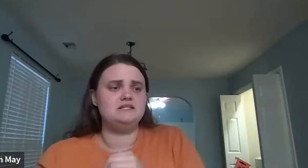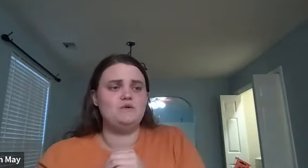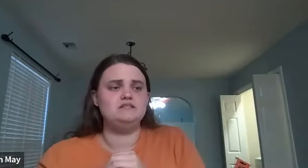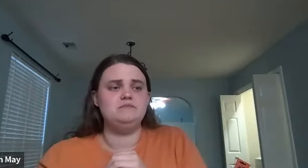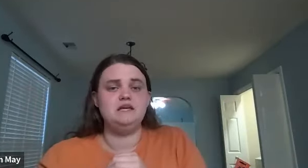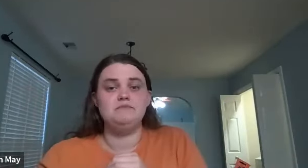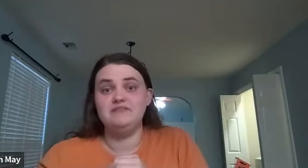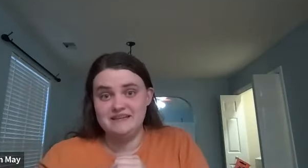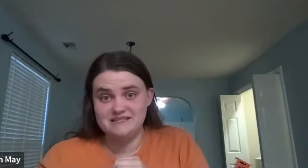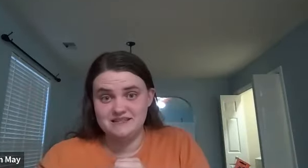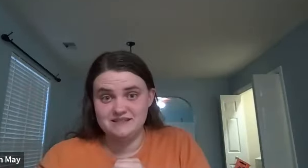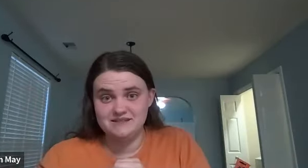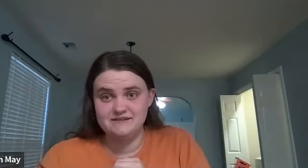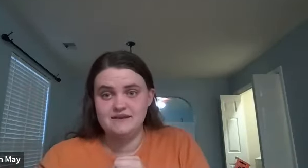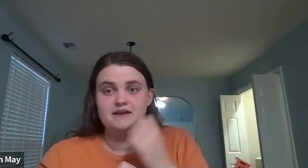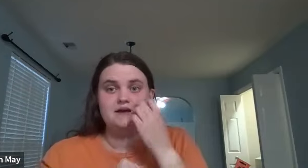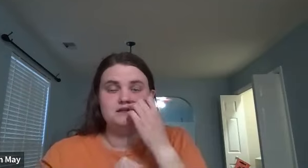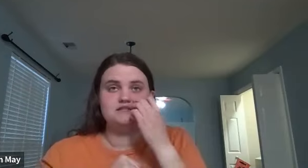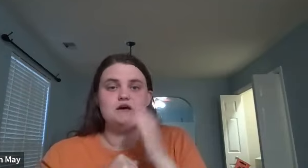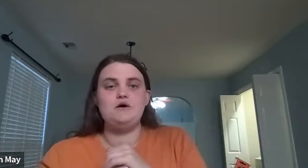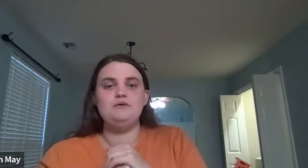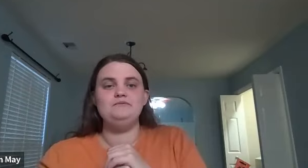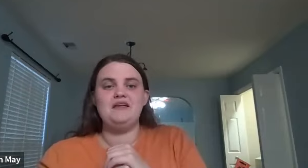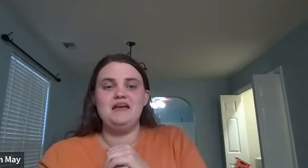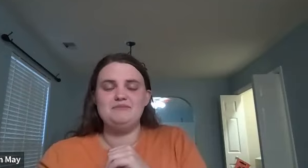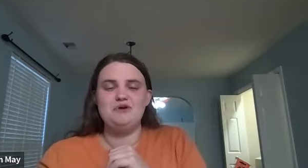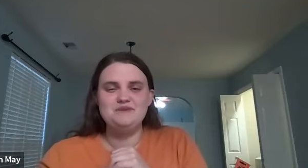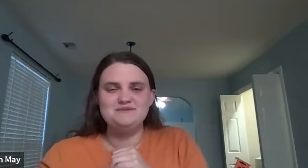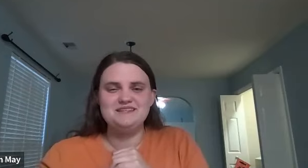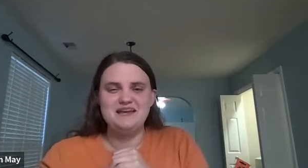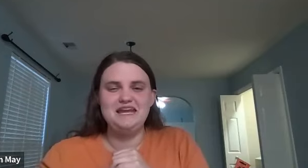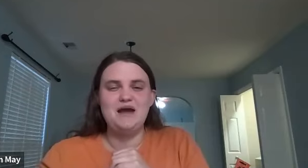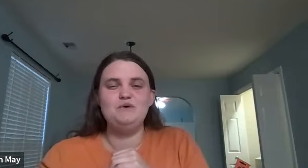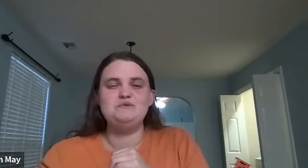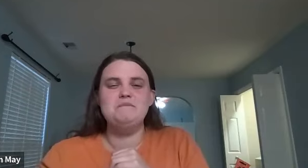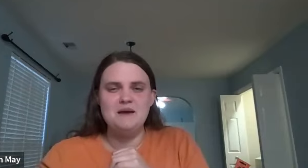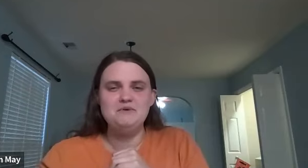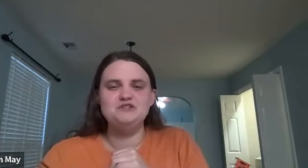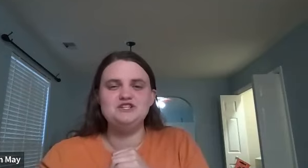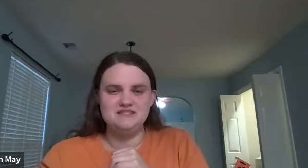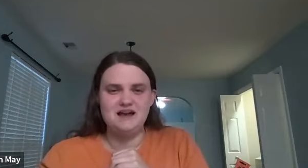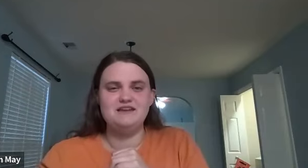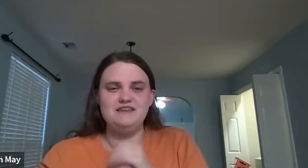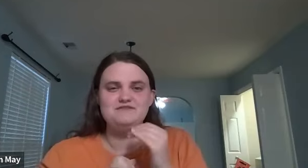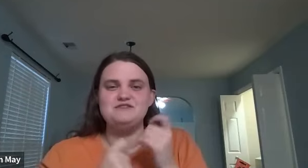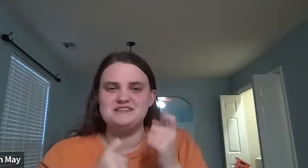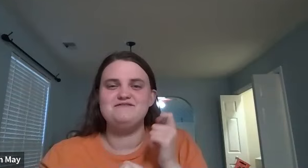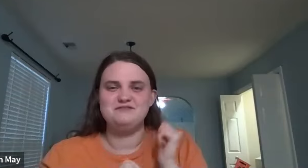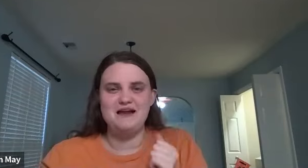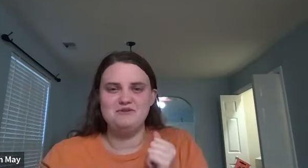going to be places. So, and I promise Miss Katie, I will remember to give you the sign for